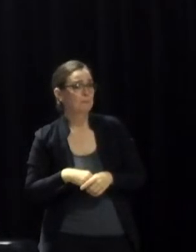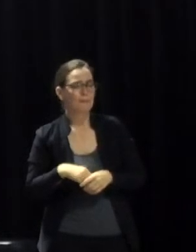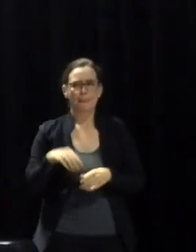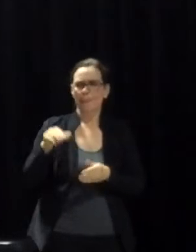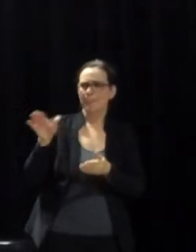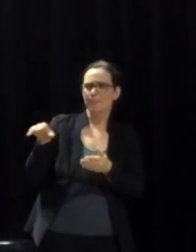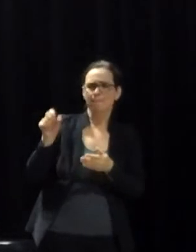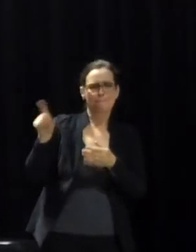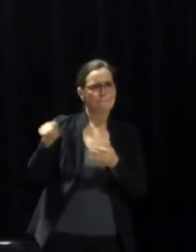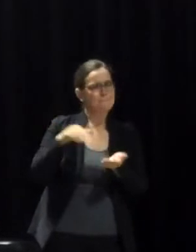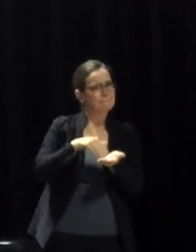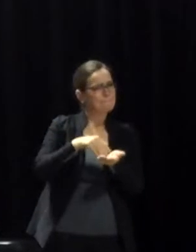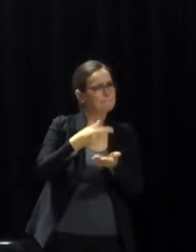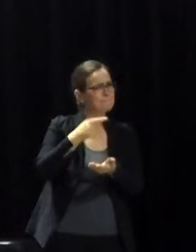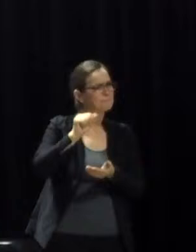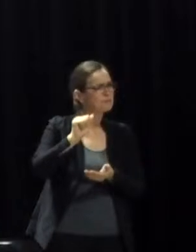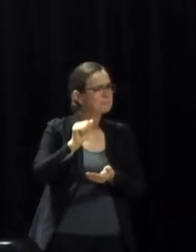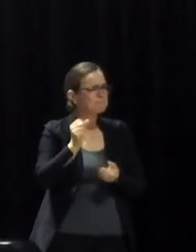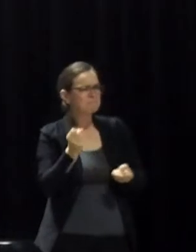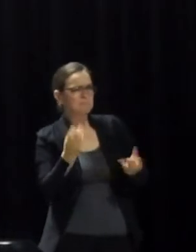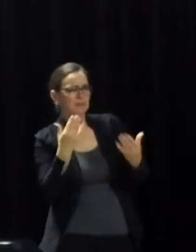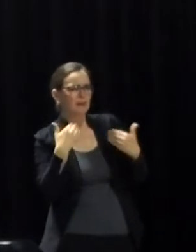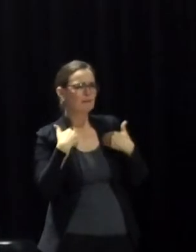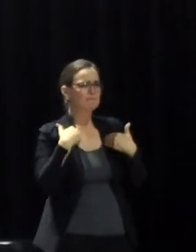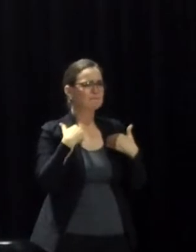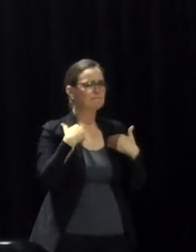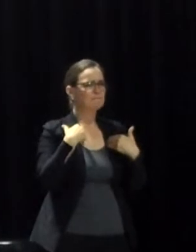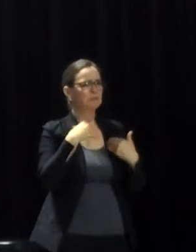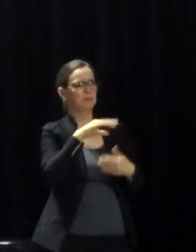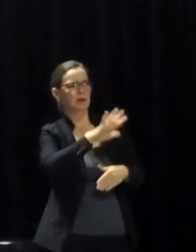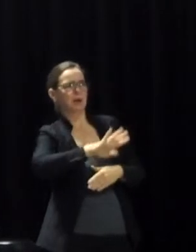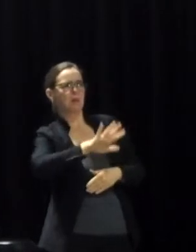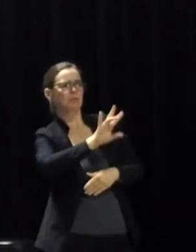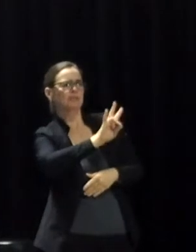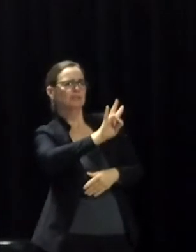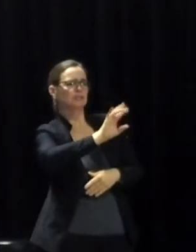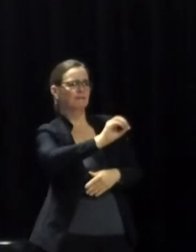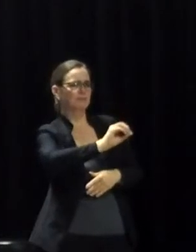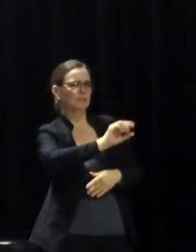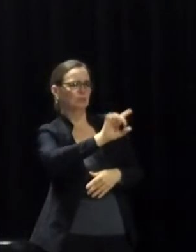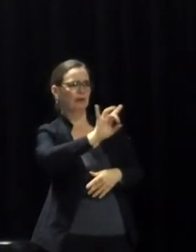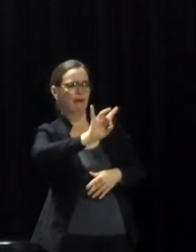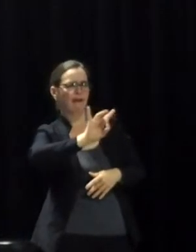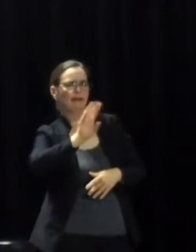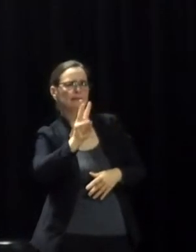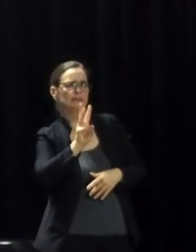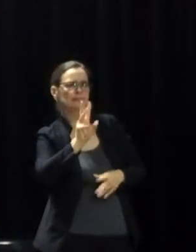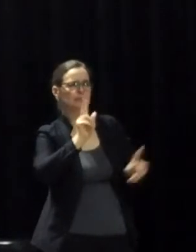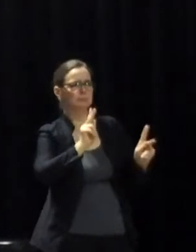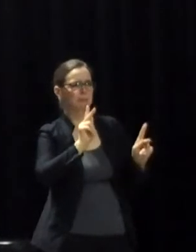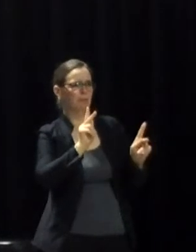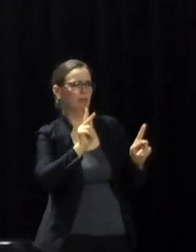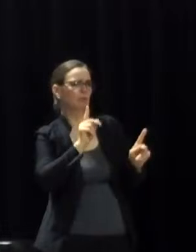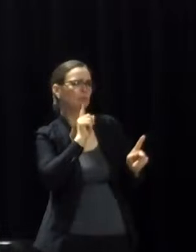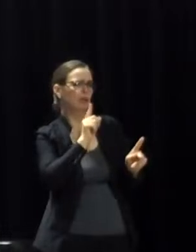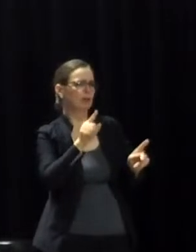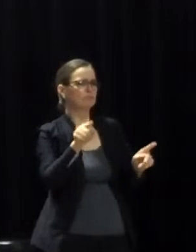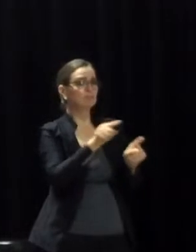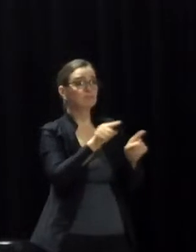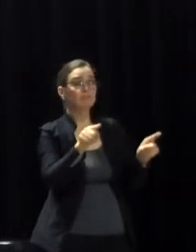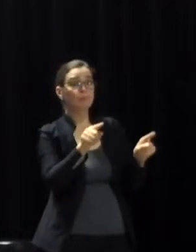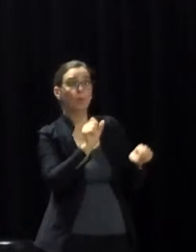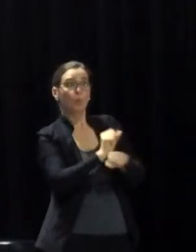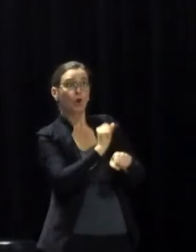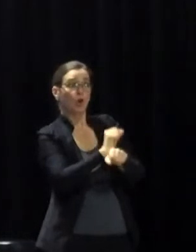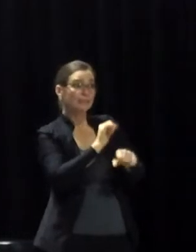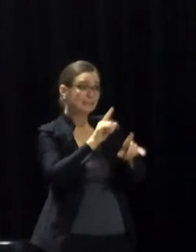So there's about 70 to 86 that don't work at the same time. But also we lean into the state's system as